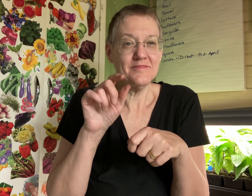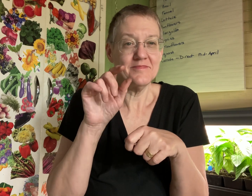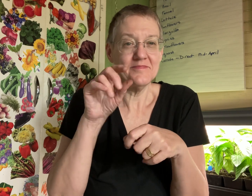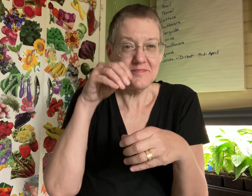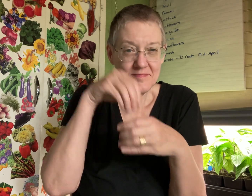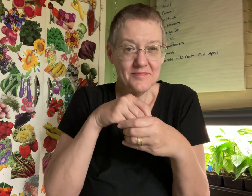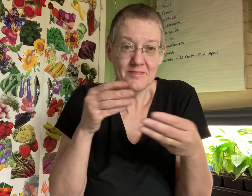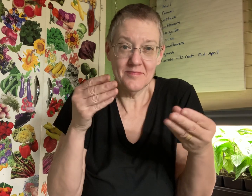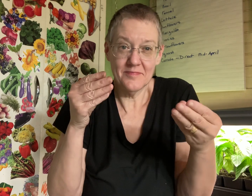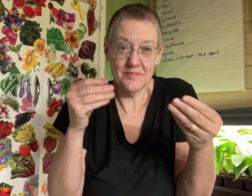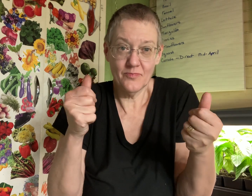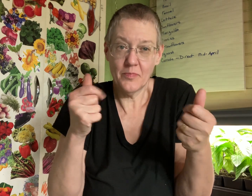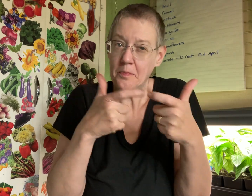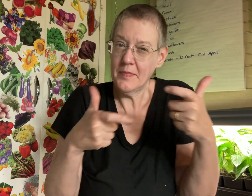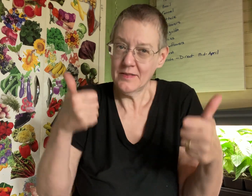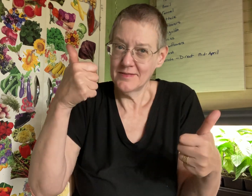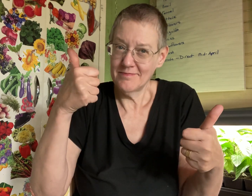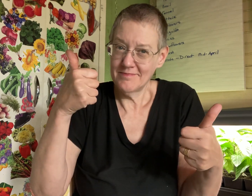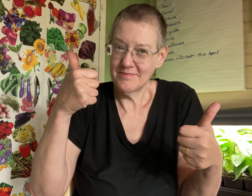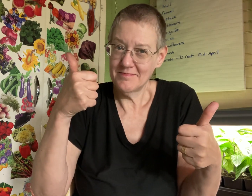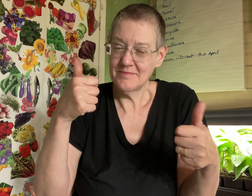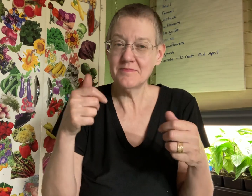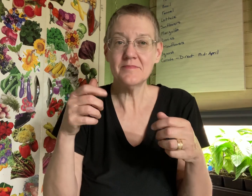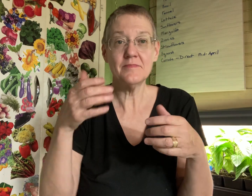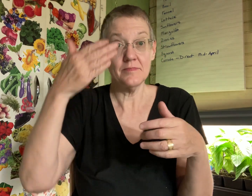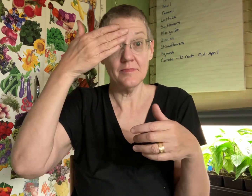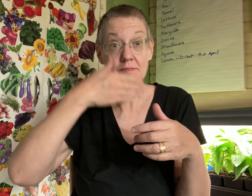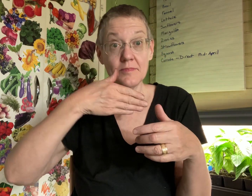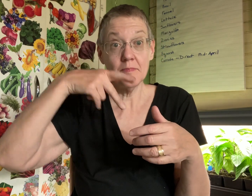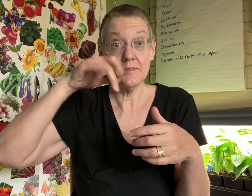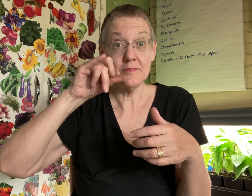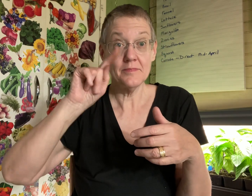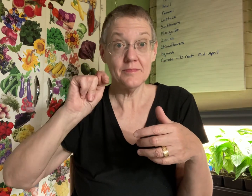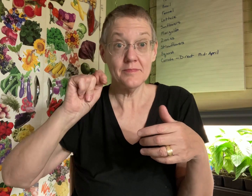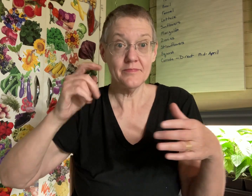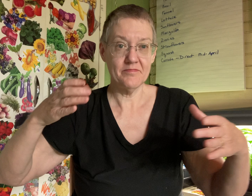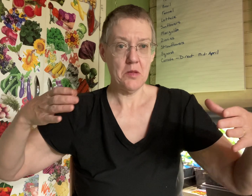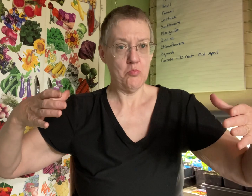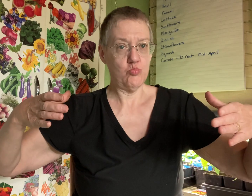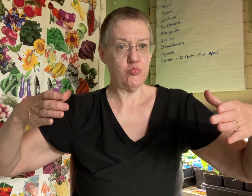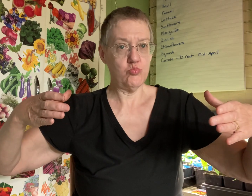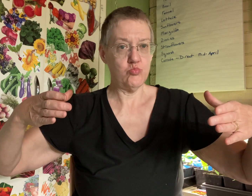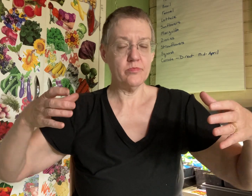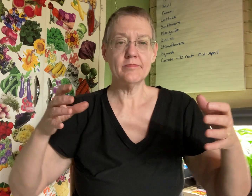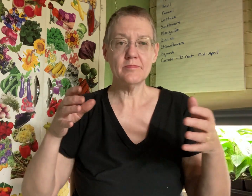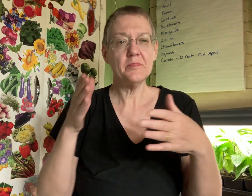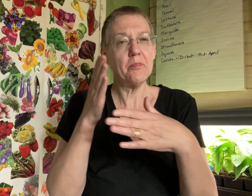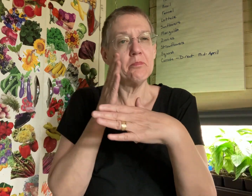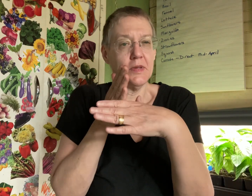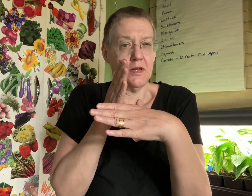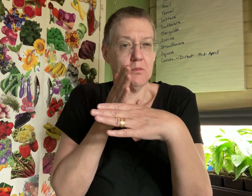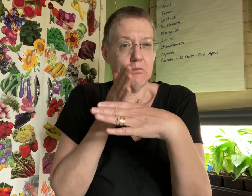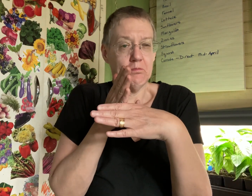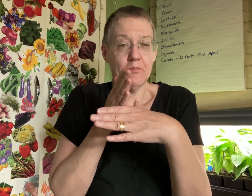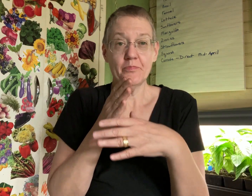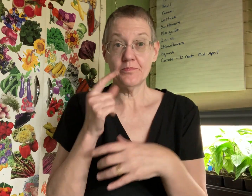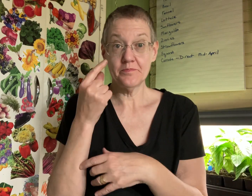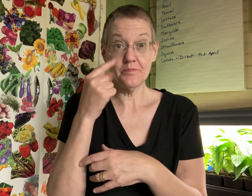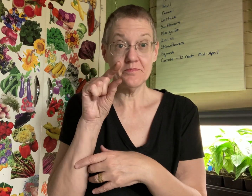is going to depend on where they're planted. The ones in the soil are going to be the biggest. The front pots are pretty big, so those are going to be medium